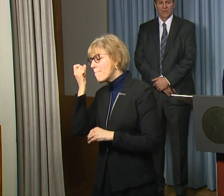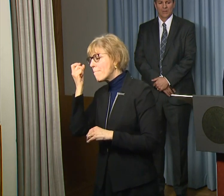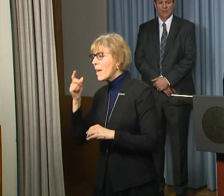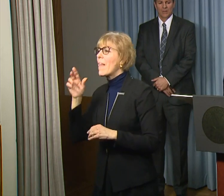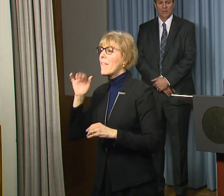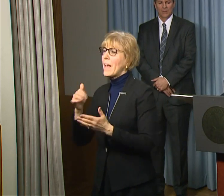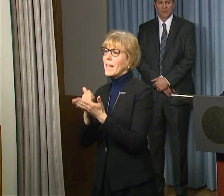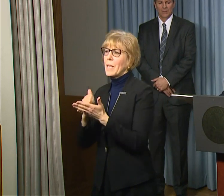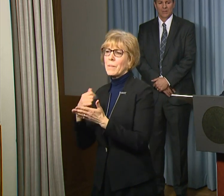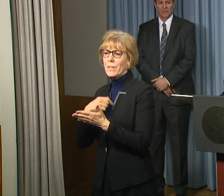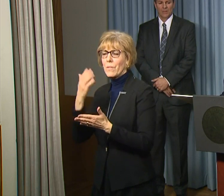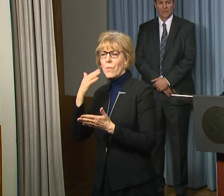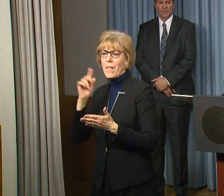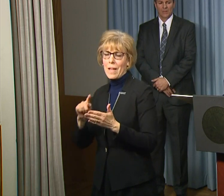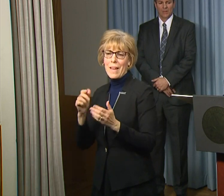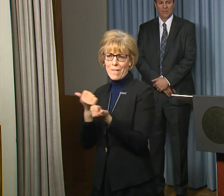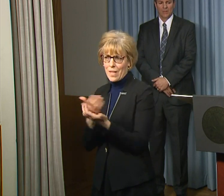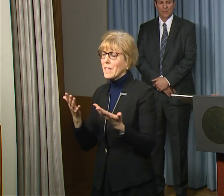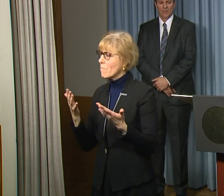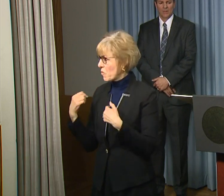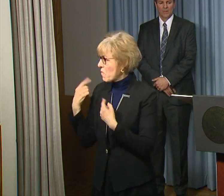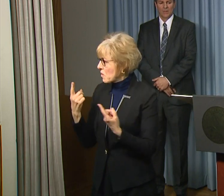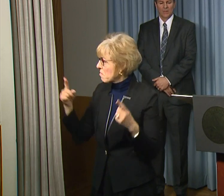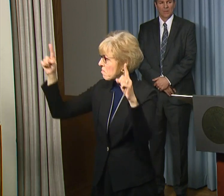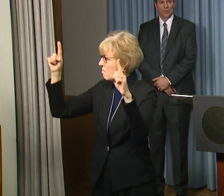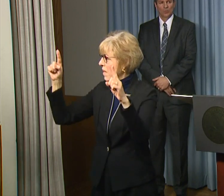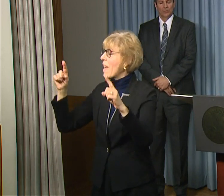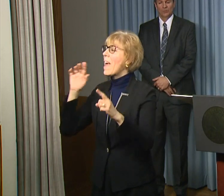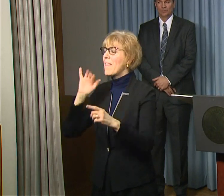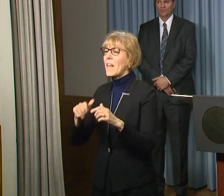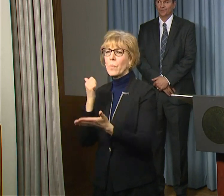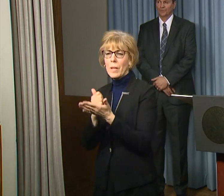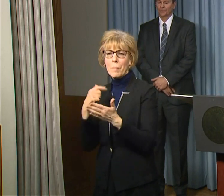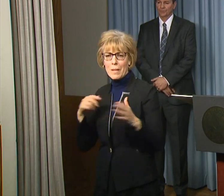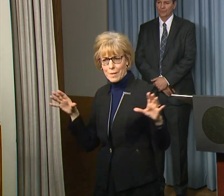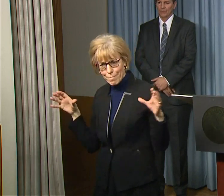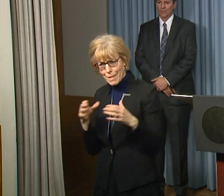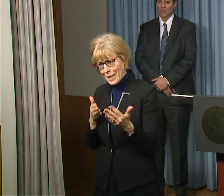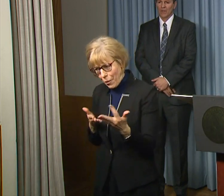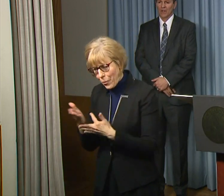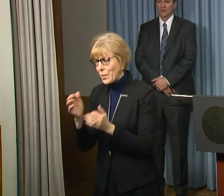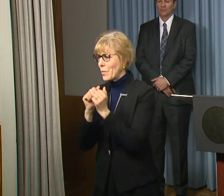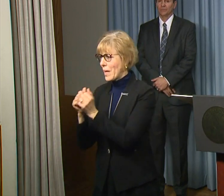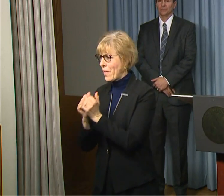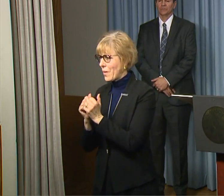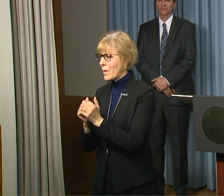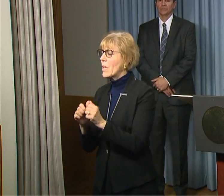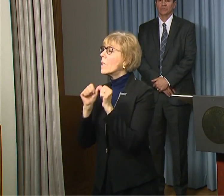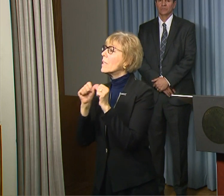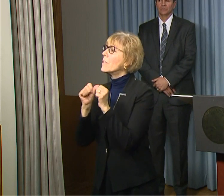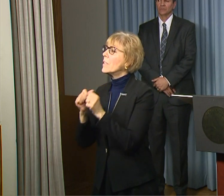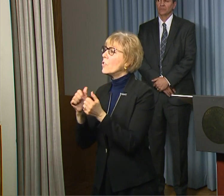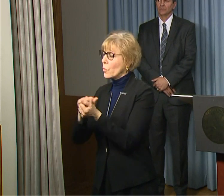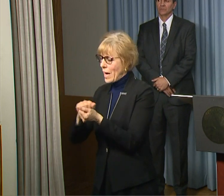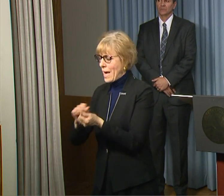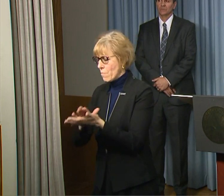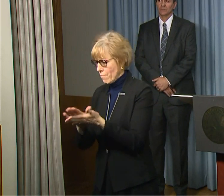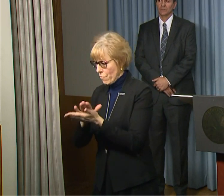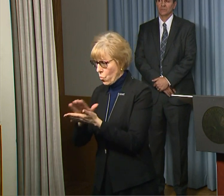will get us through this together. Keeping these preventive measures, including washing your hands frequently for 20 seconds at a